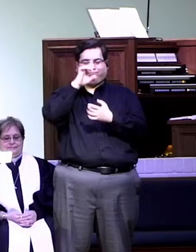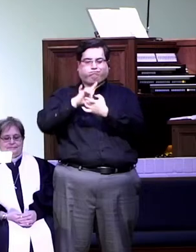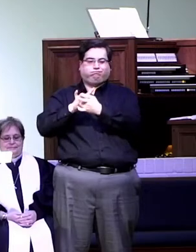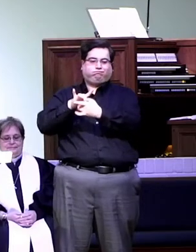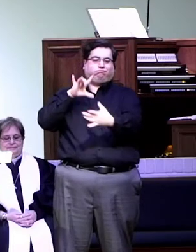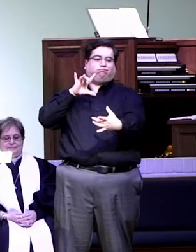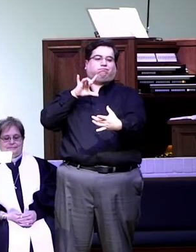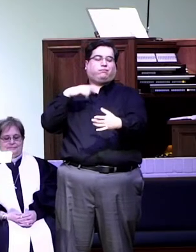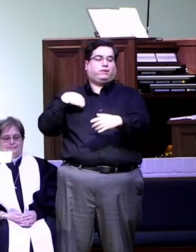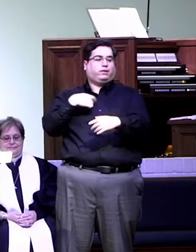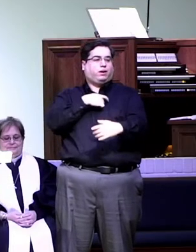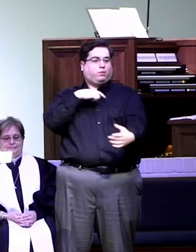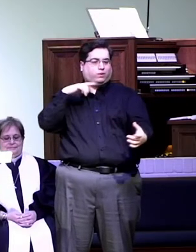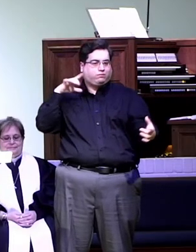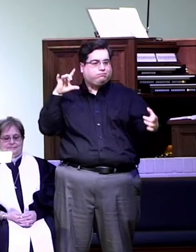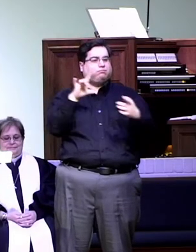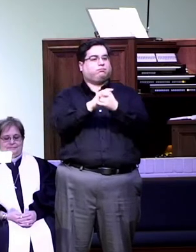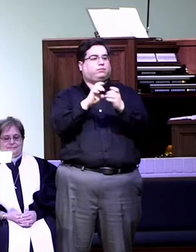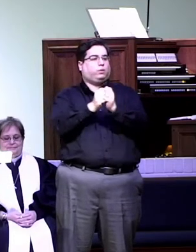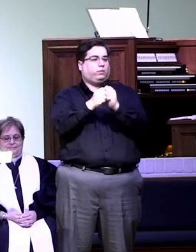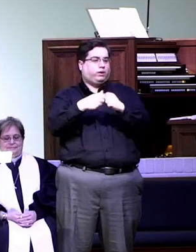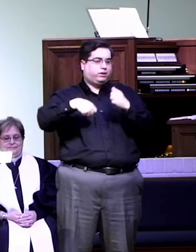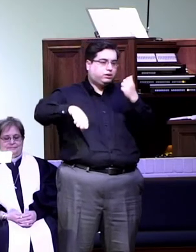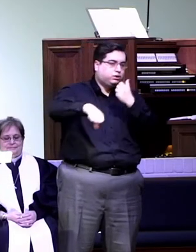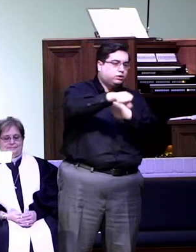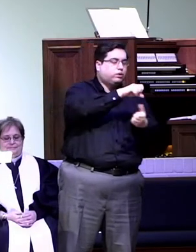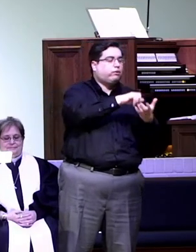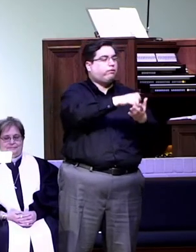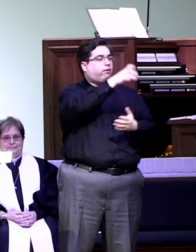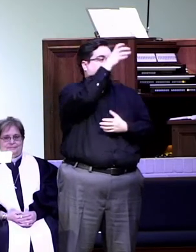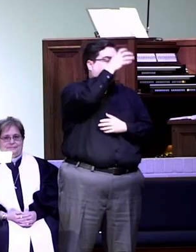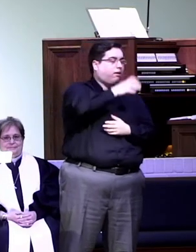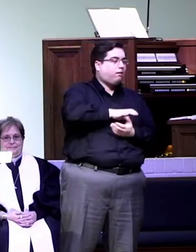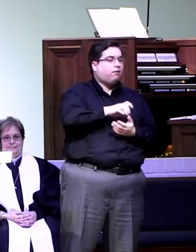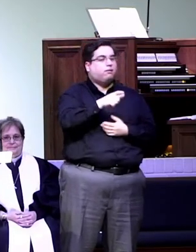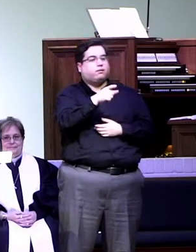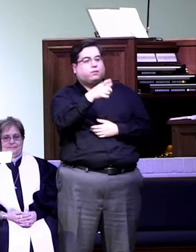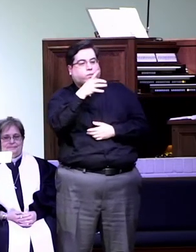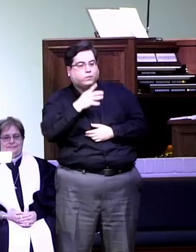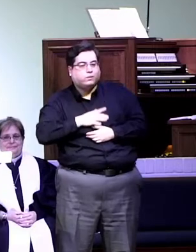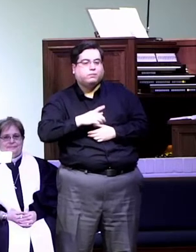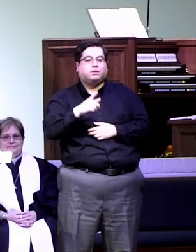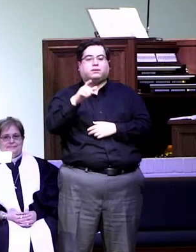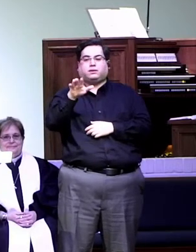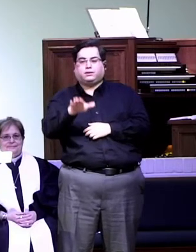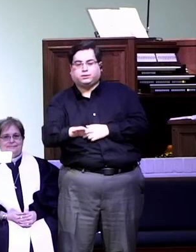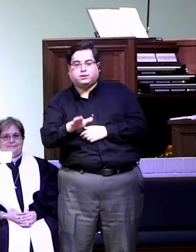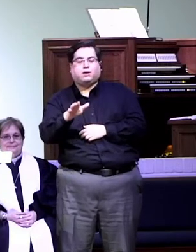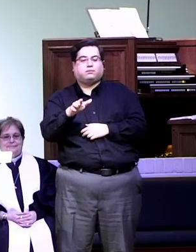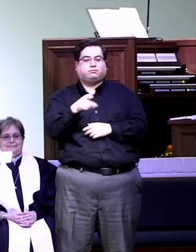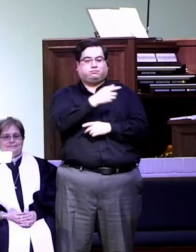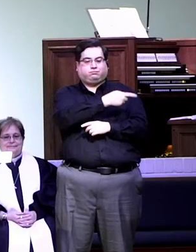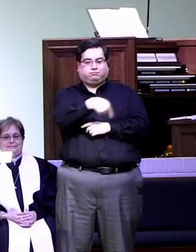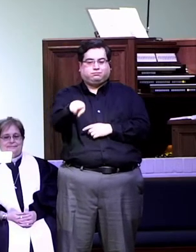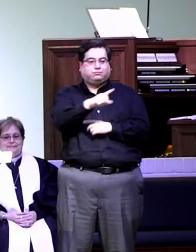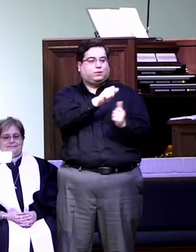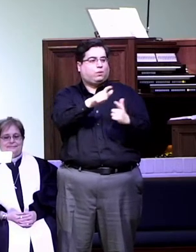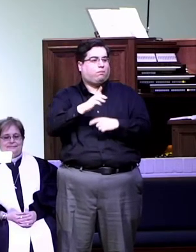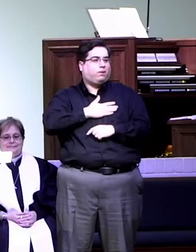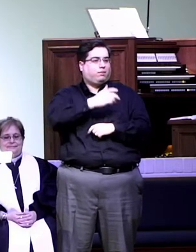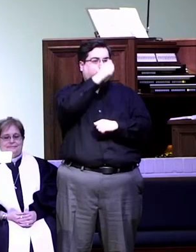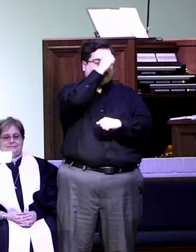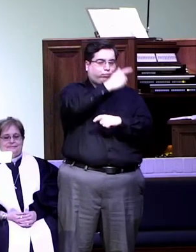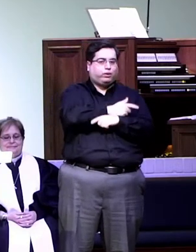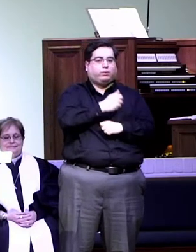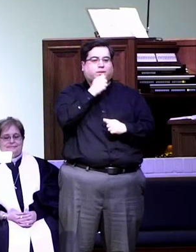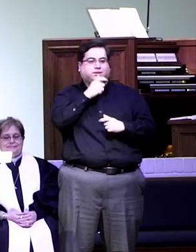each other. That man, that woman, that child is my brother or my sister. If everyone